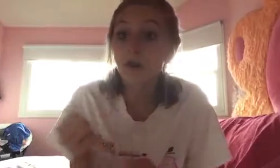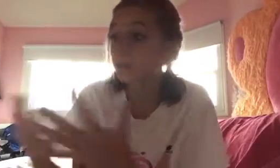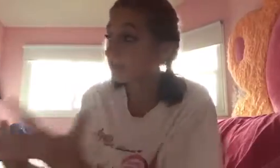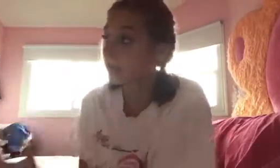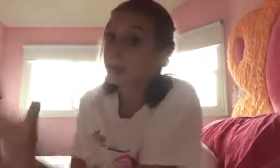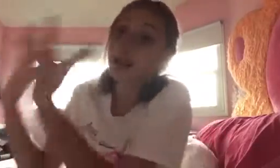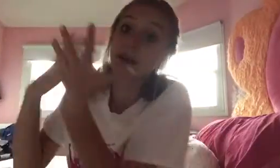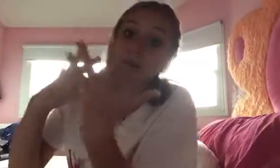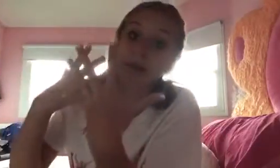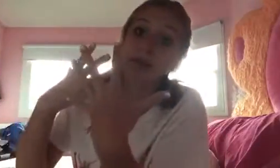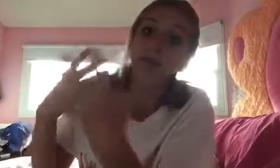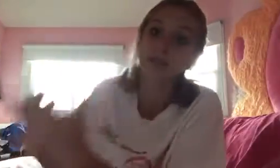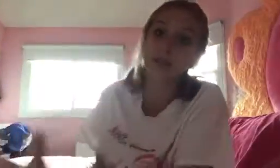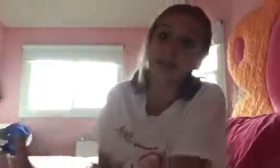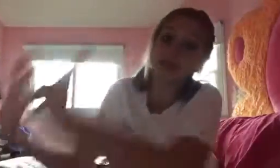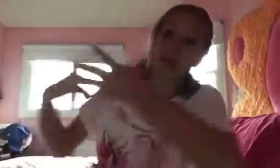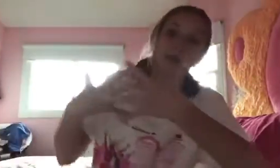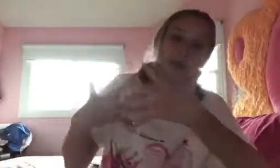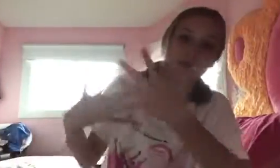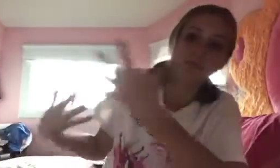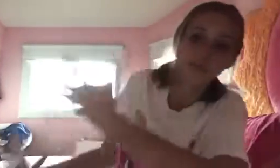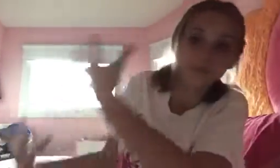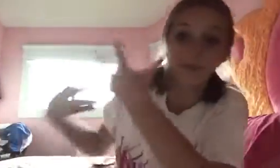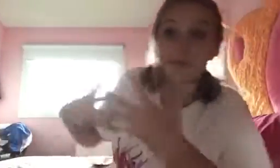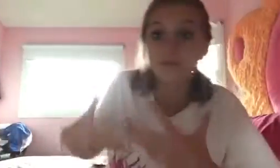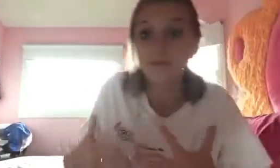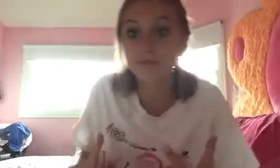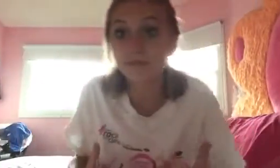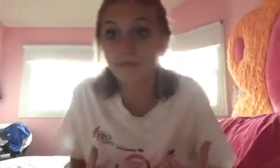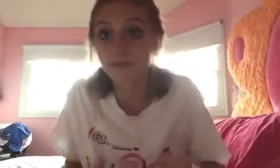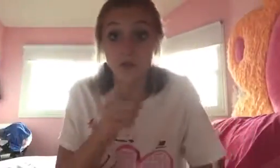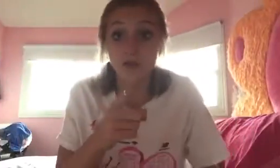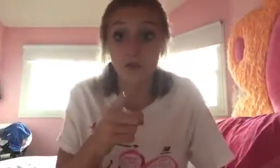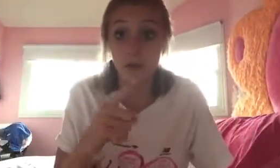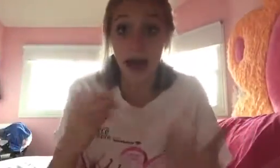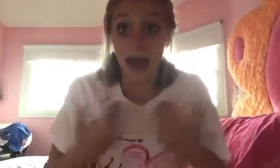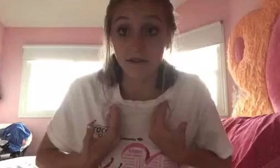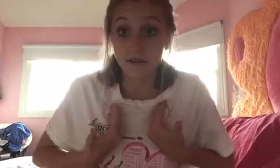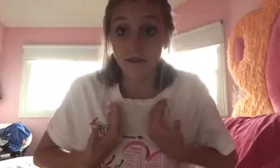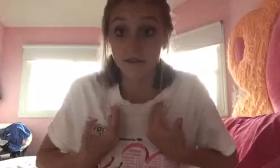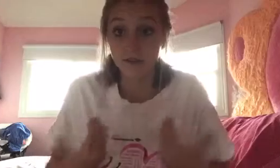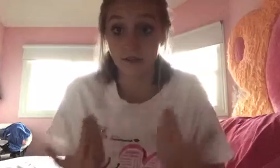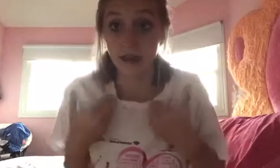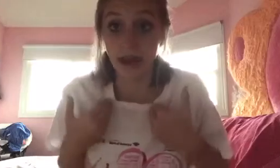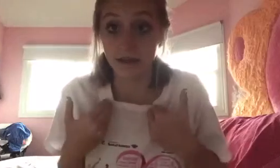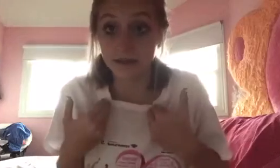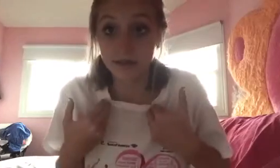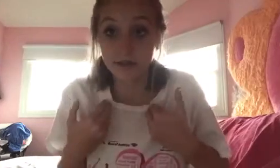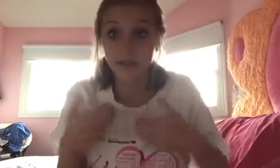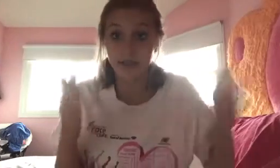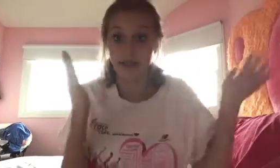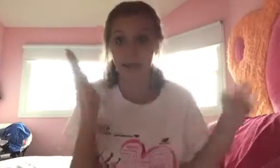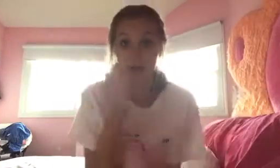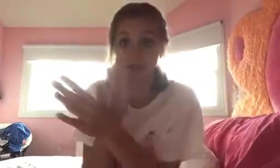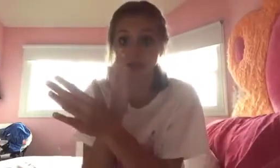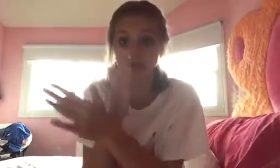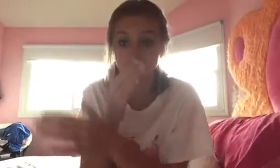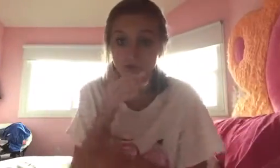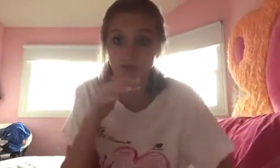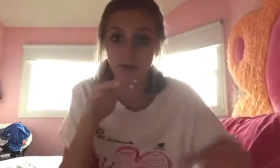don't let him in. It's like he's coming in. You have to kick. So it's